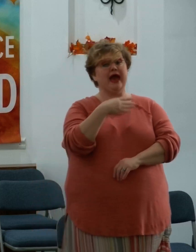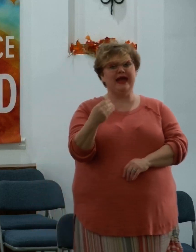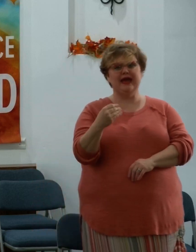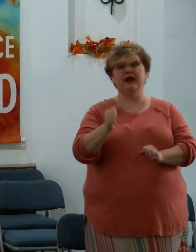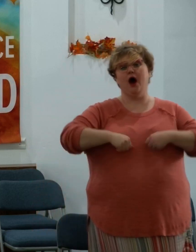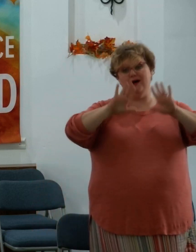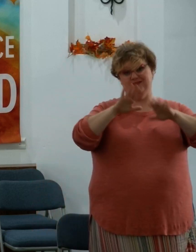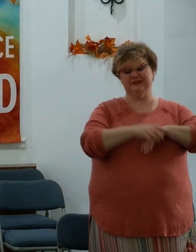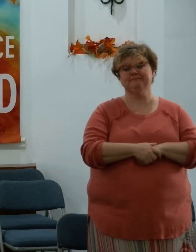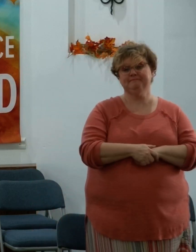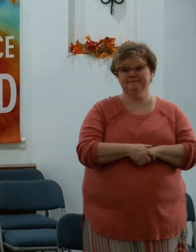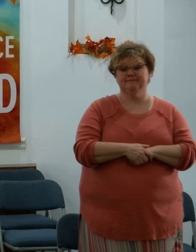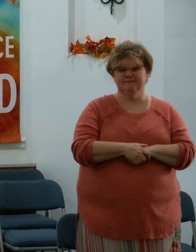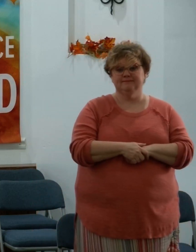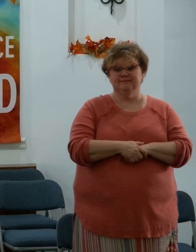and the offering.